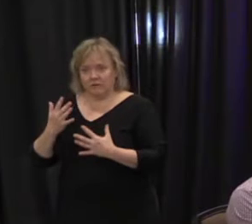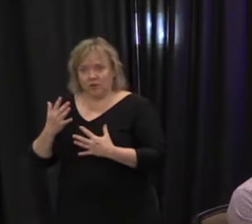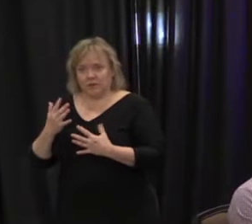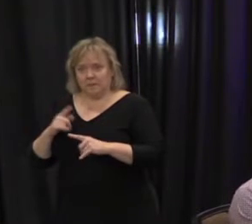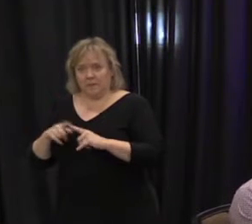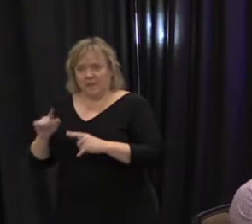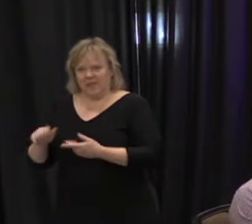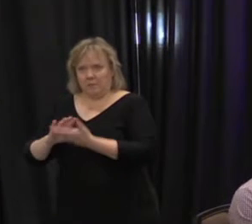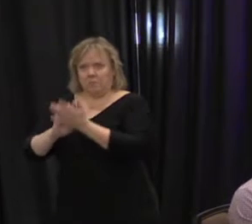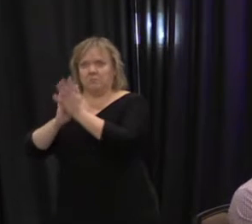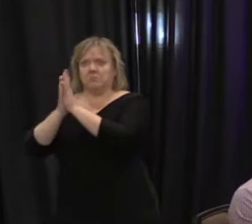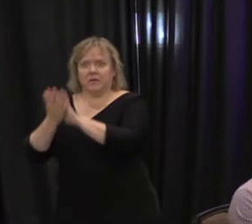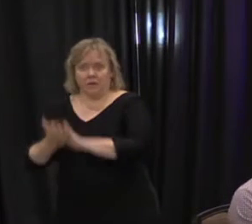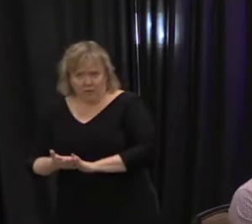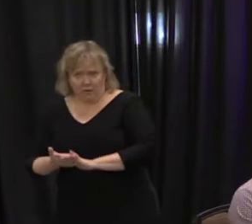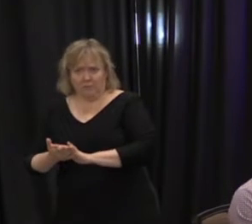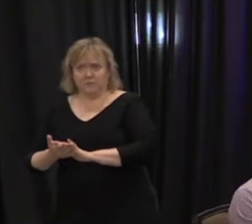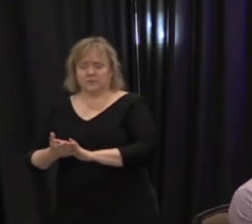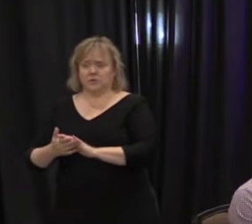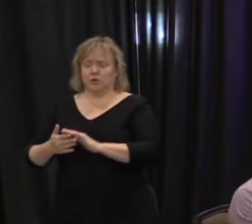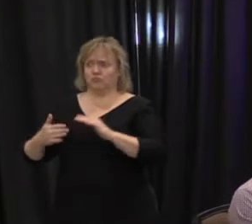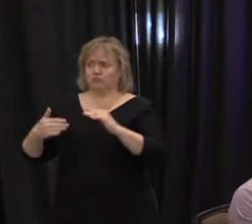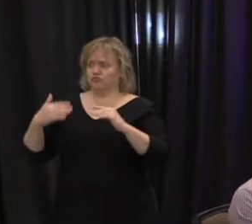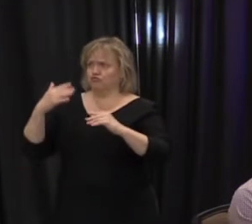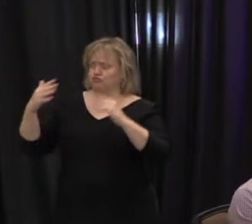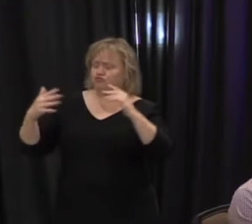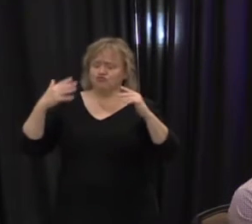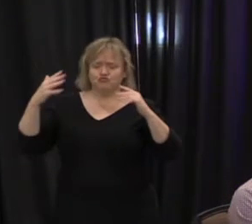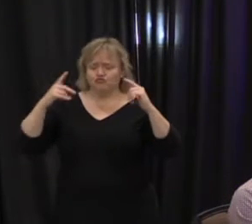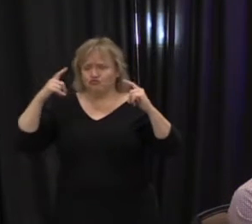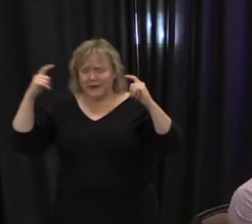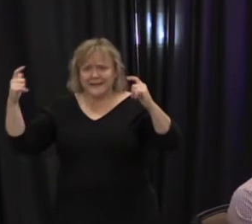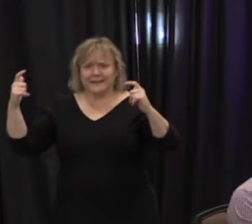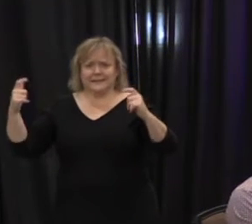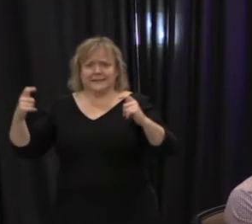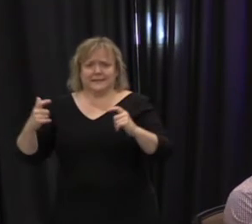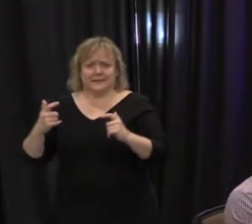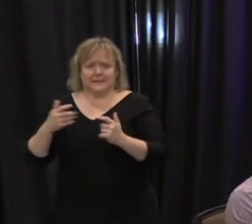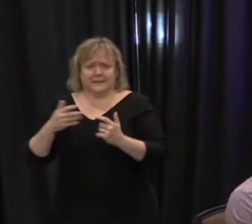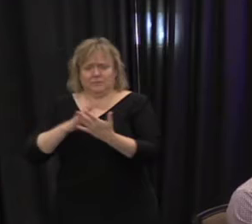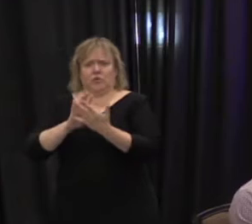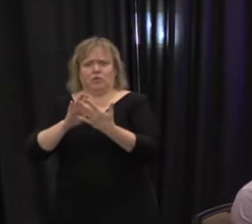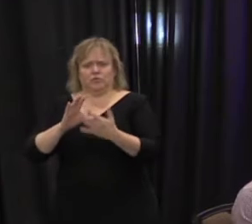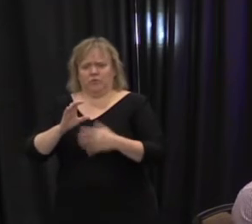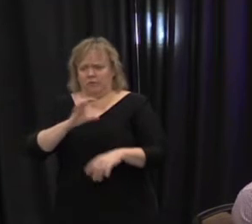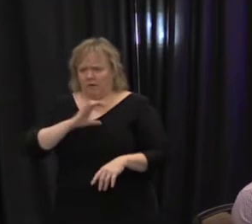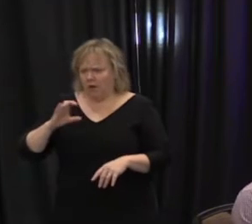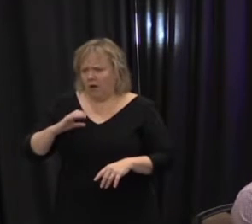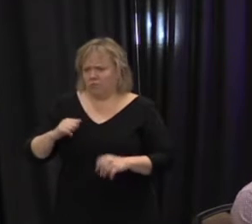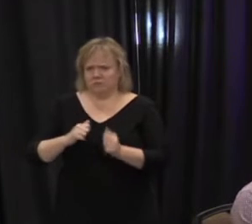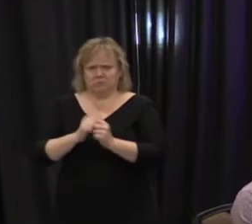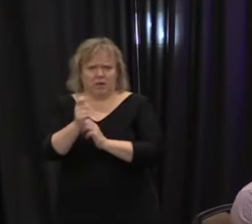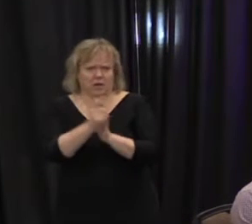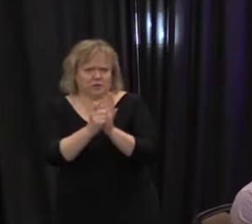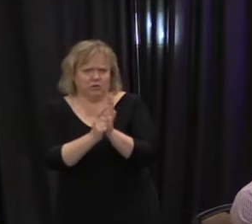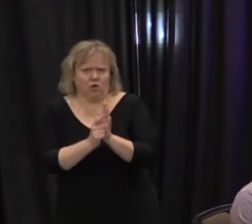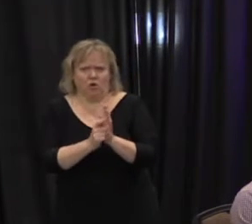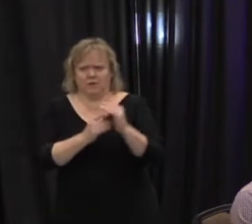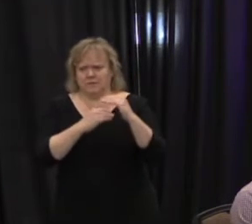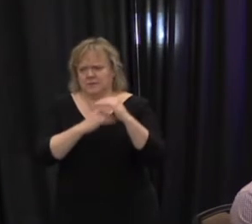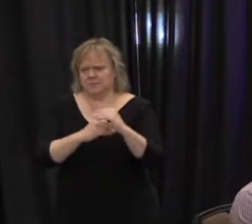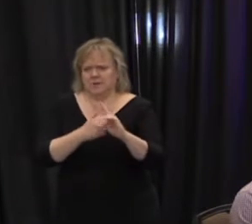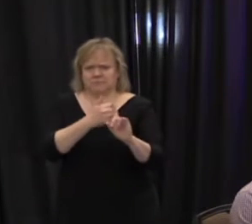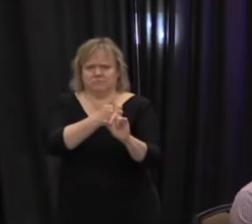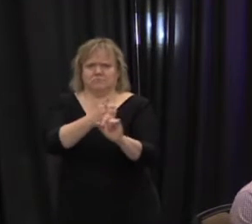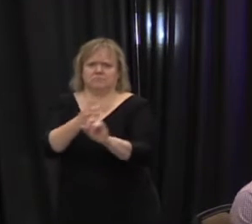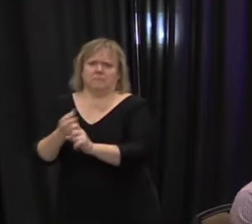turns into a 10 alarm. There's going to be legislation that's much broader and has an impact that will be felt by many in the